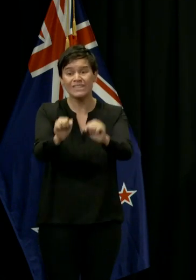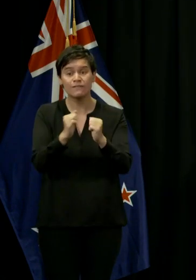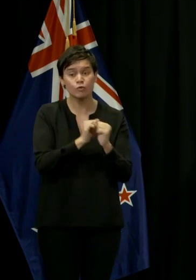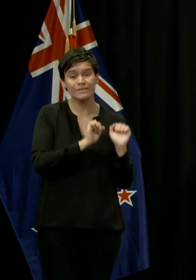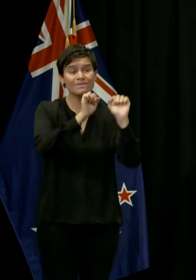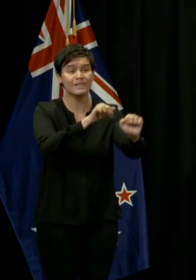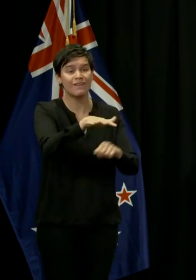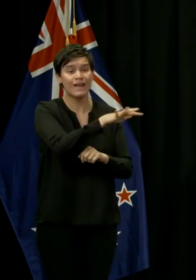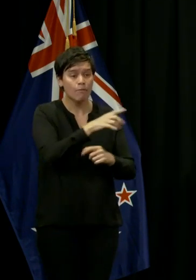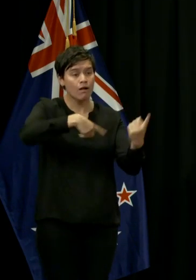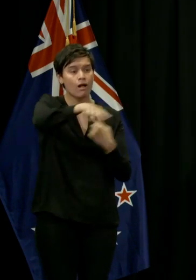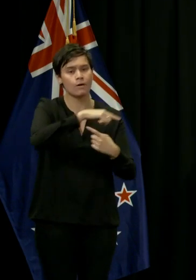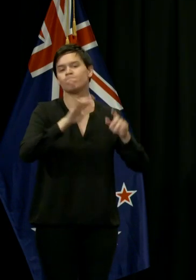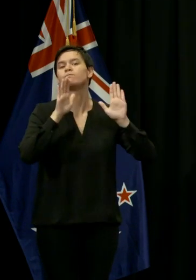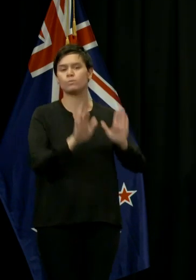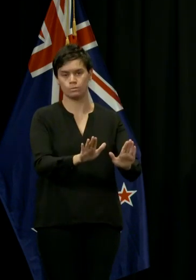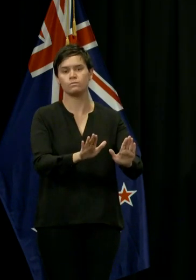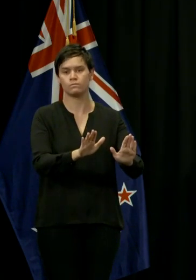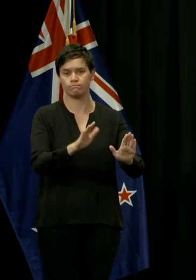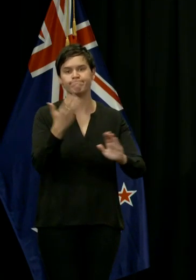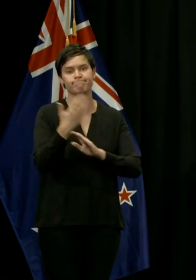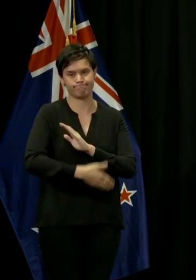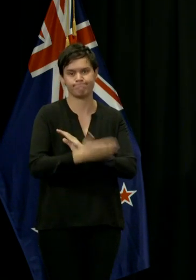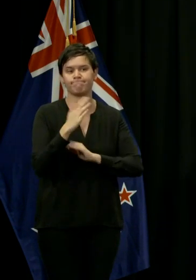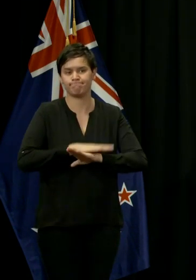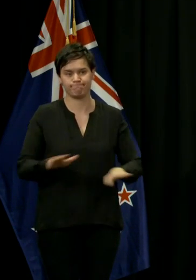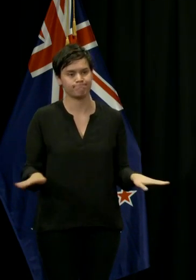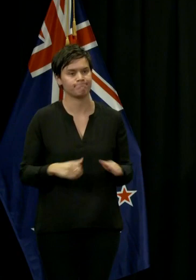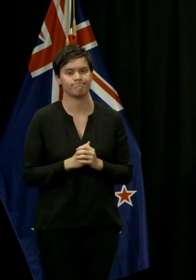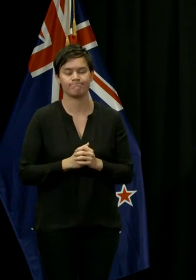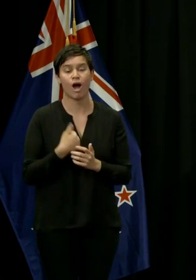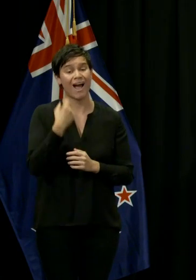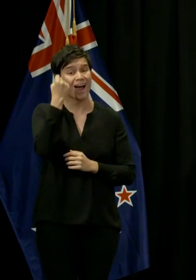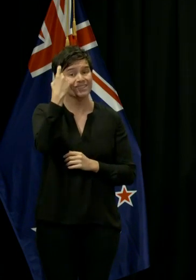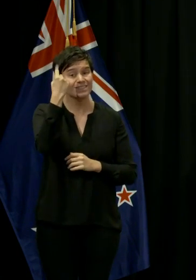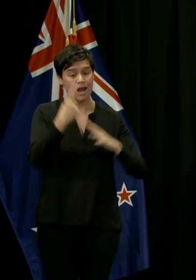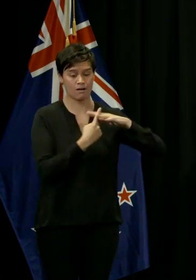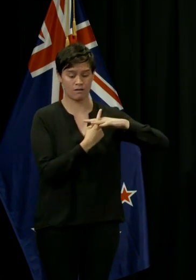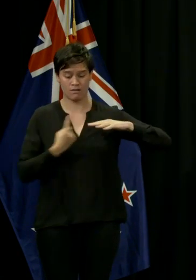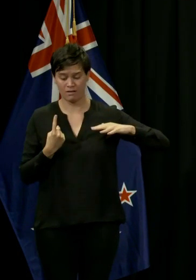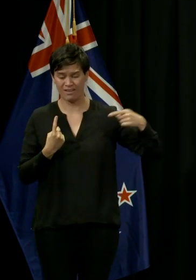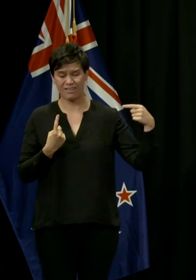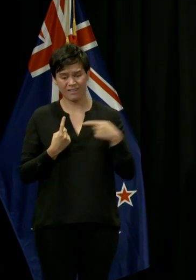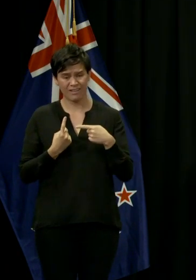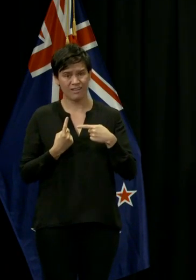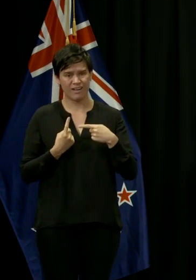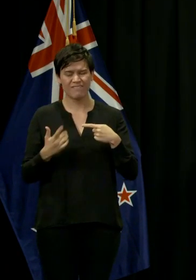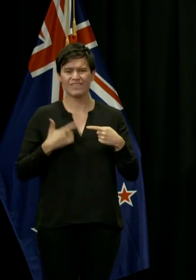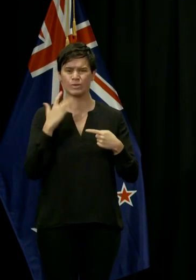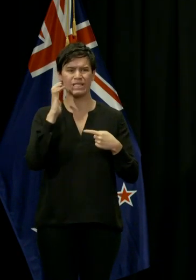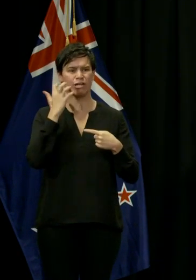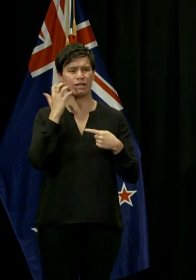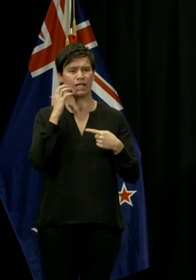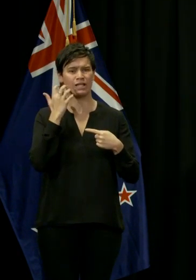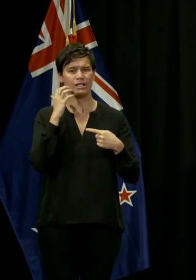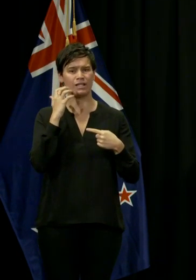I understand that self-isolation is a daunting prospect, so we are being practical. You can leave your